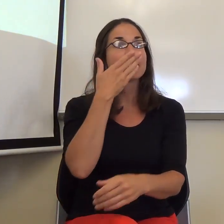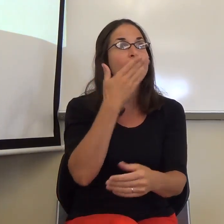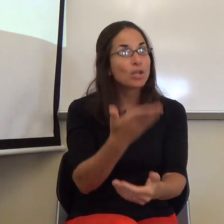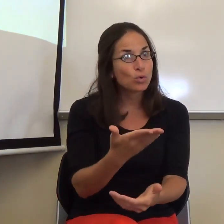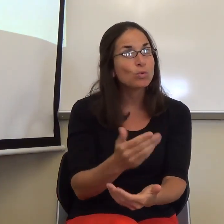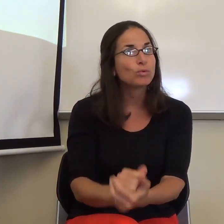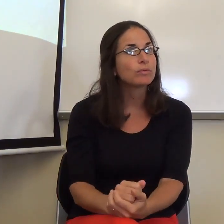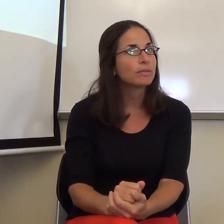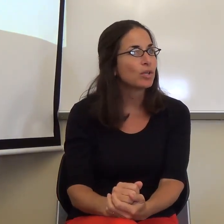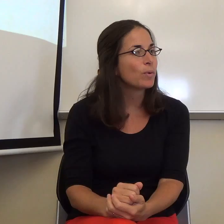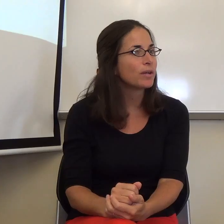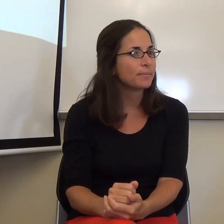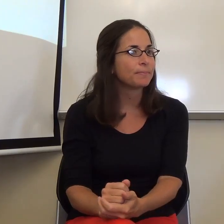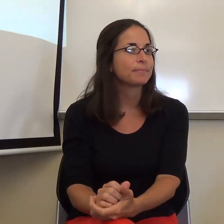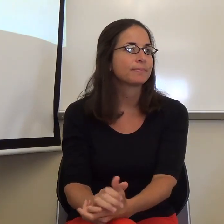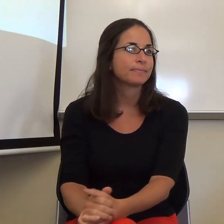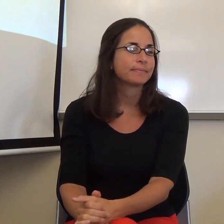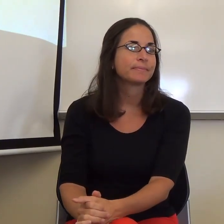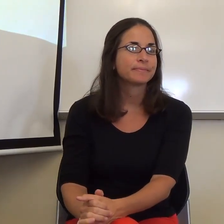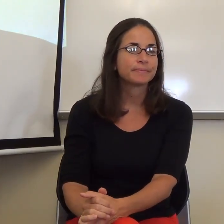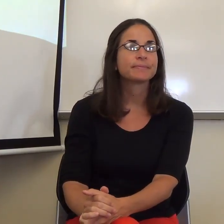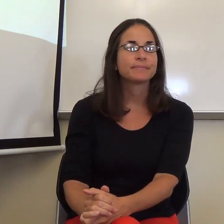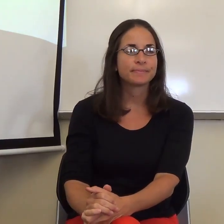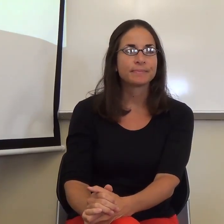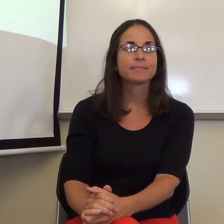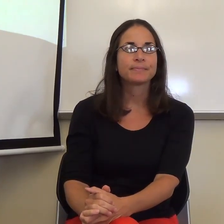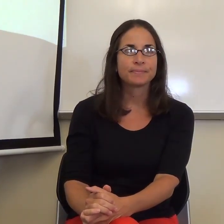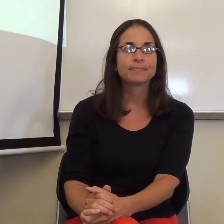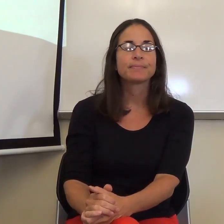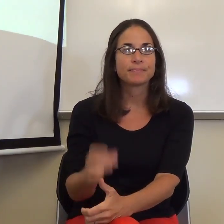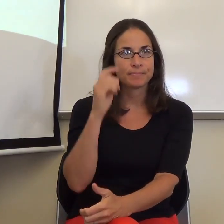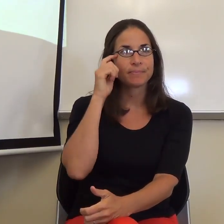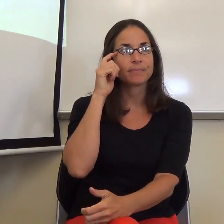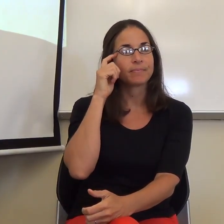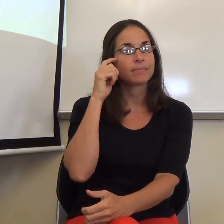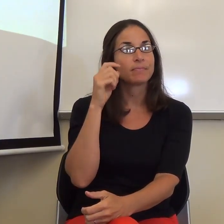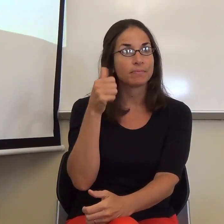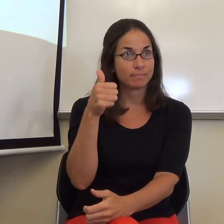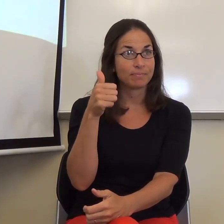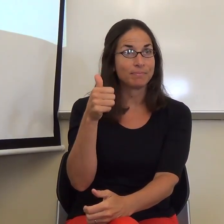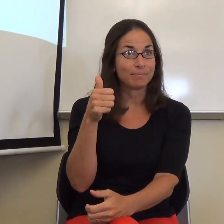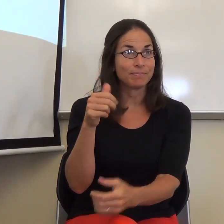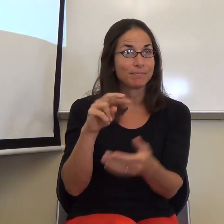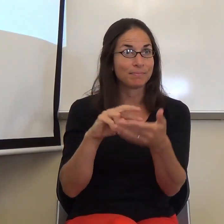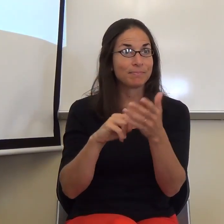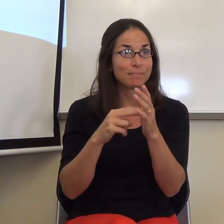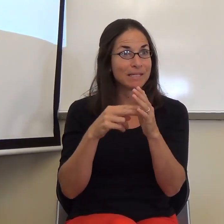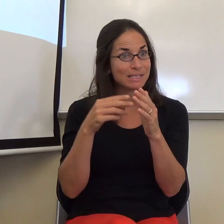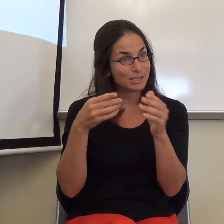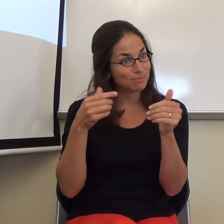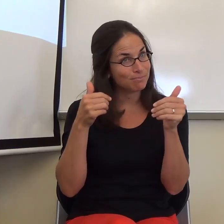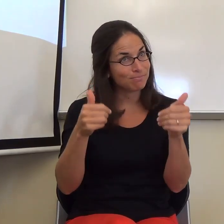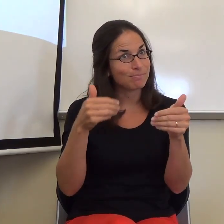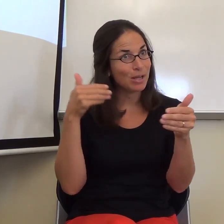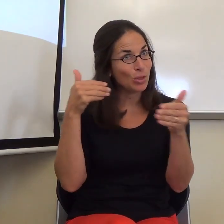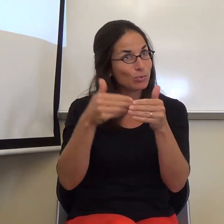you see that, You're welcome. you're halfway there, right? And everything else falls into